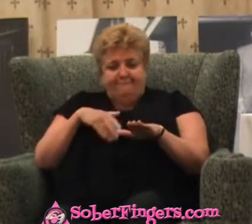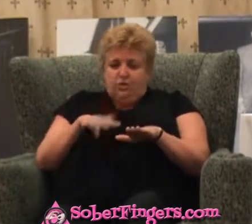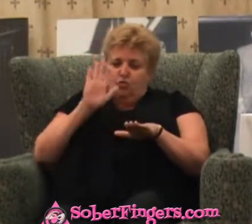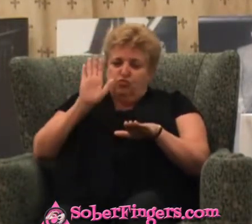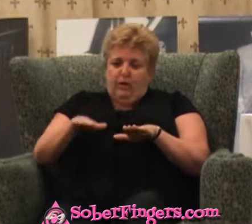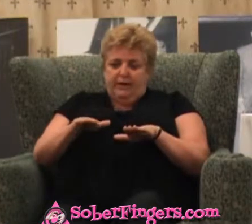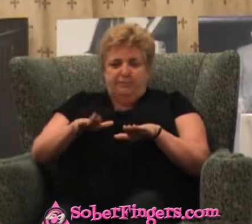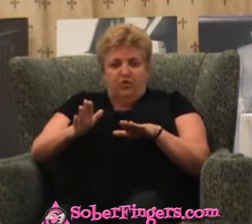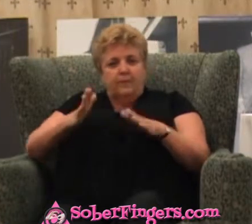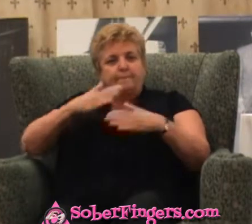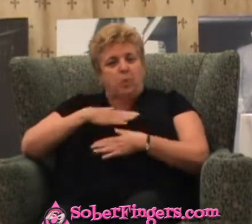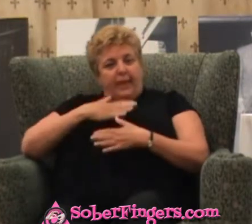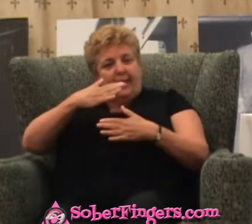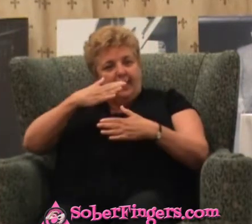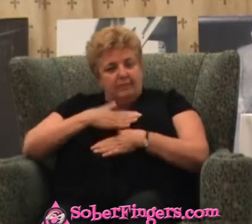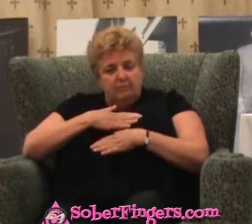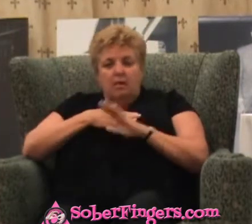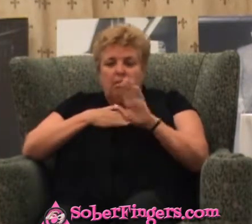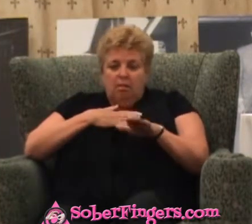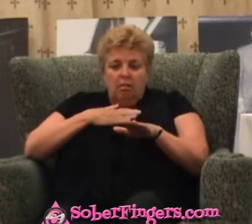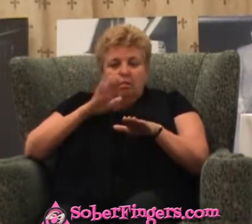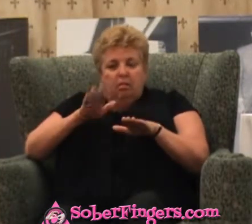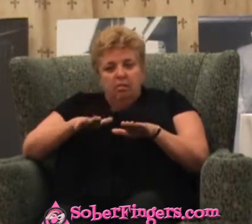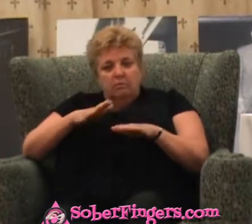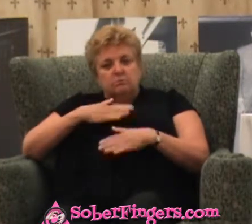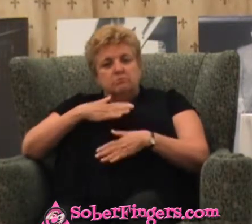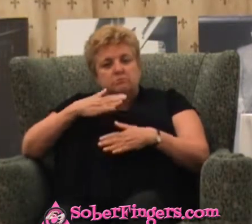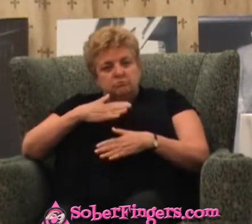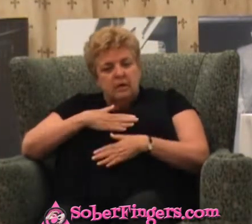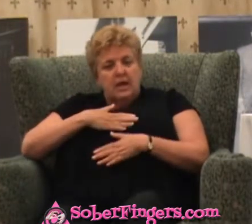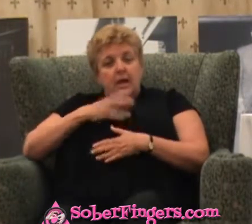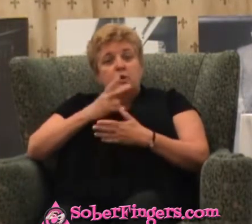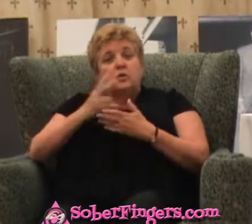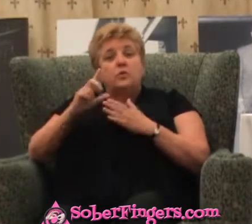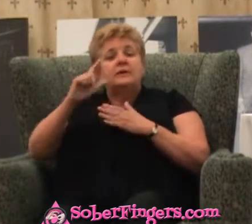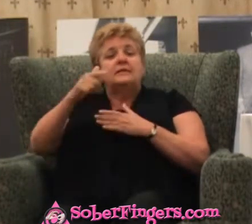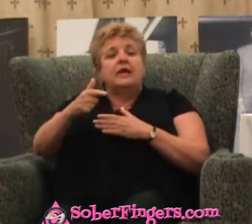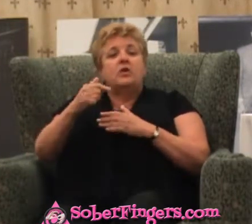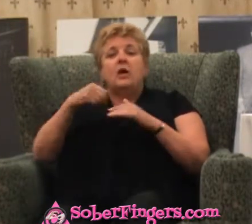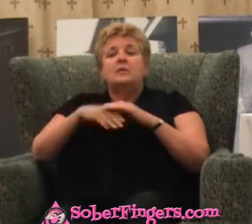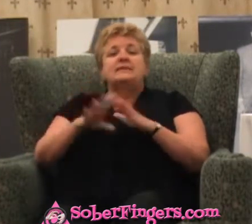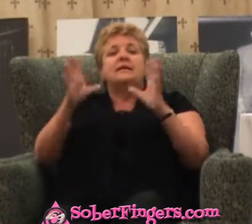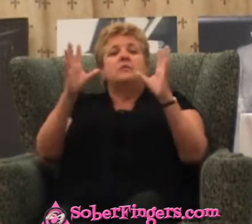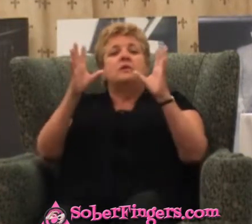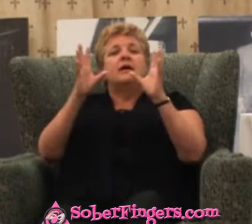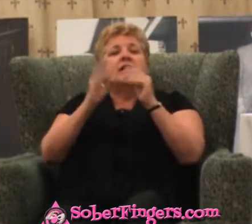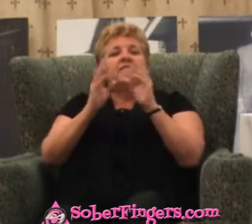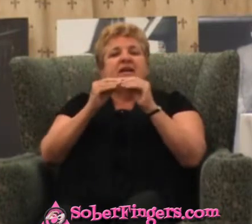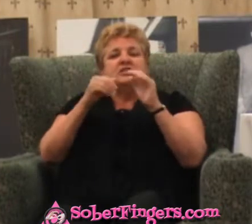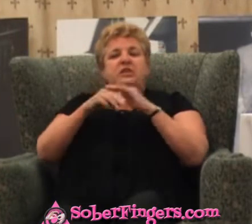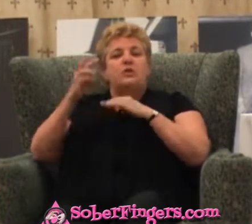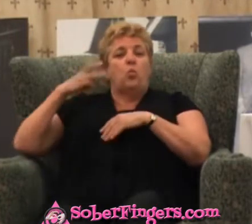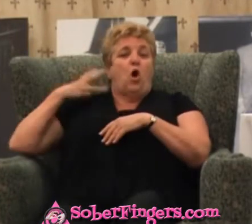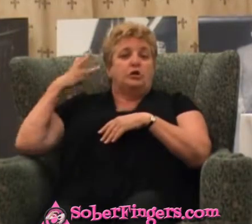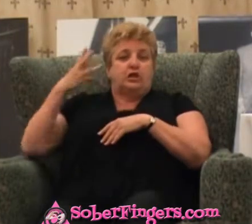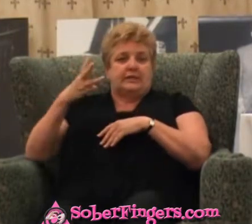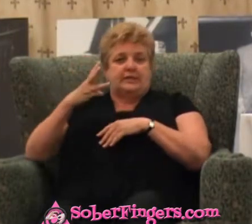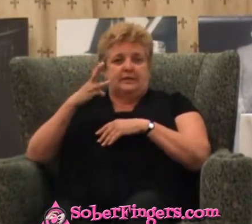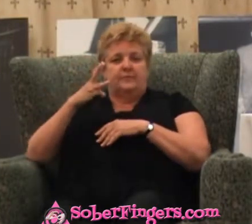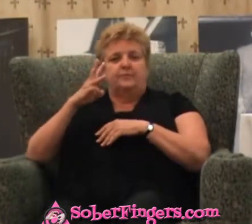so 2 weeks after that, I was at a convention up in Washington, and there were about 2,000 people